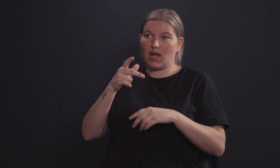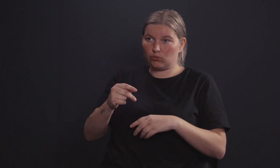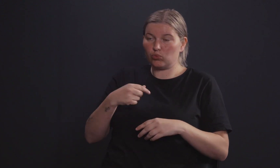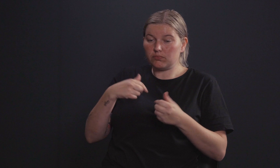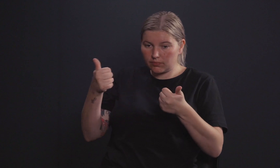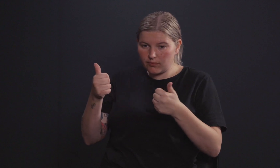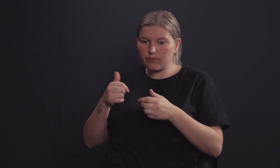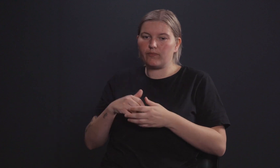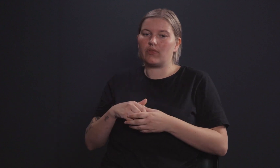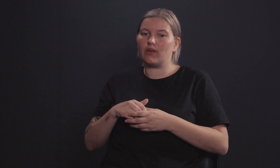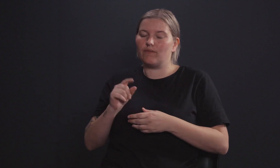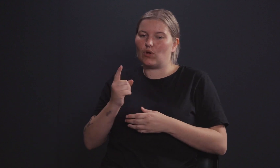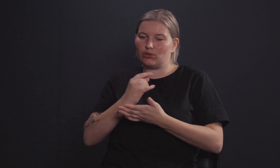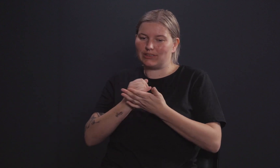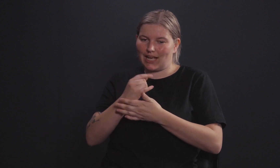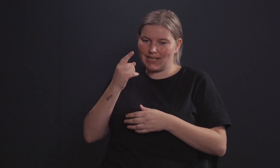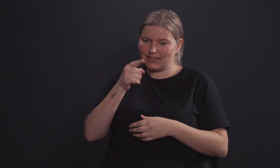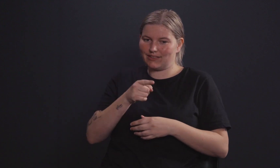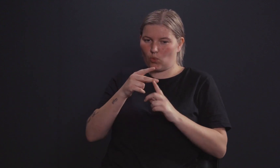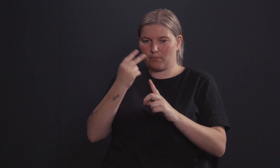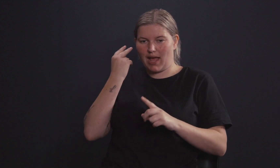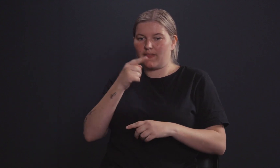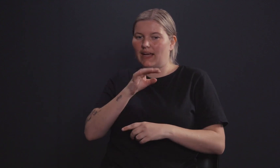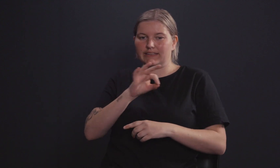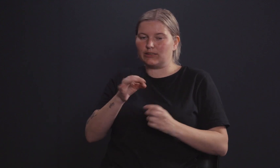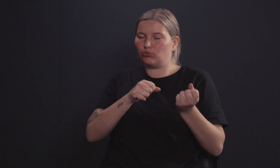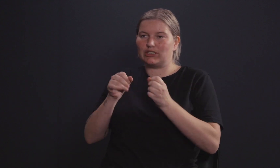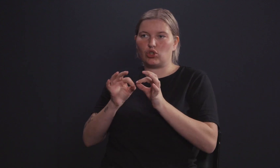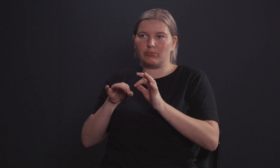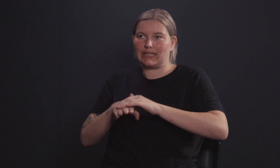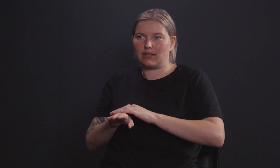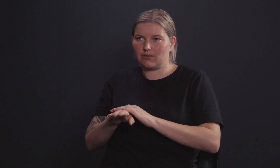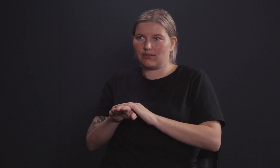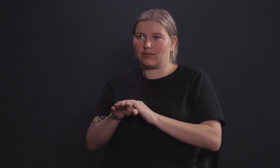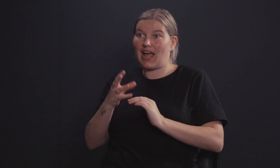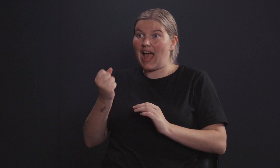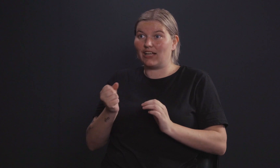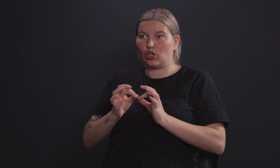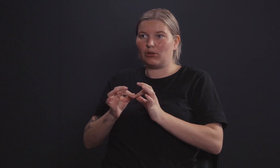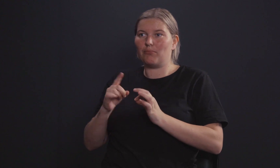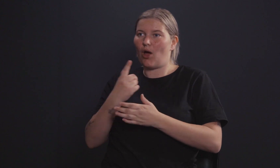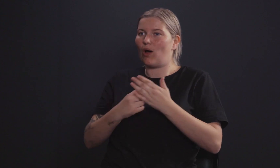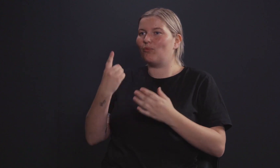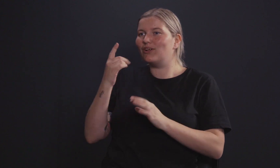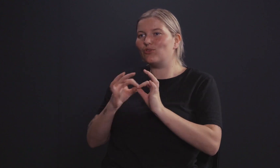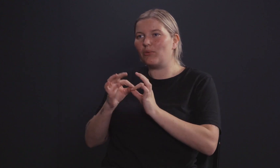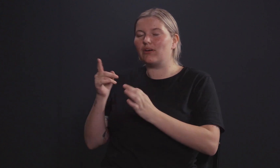Looking back, the first mistake was that they didn't bring the interpreter in at that time. There was 1 interpreter on site, but they were